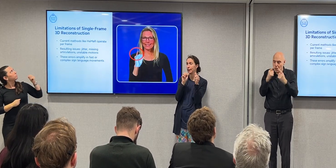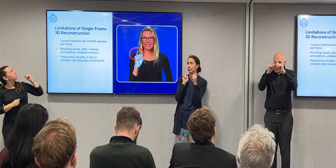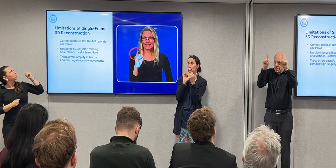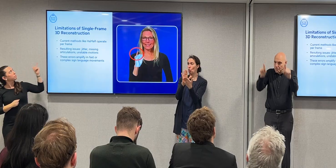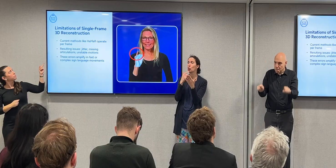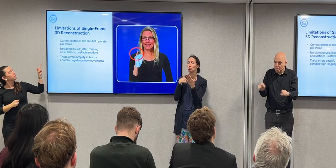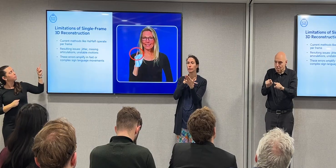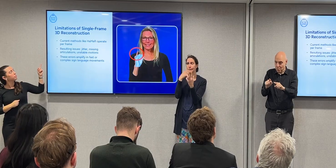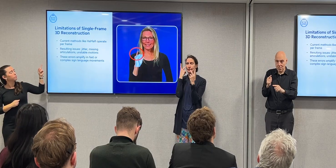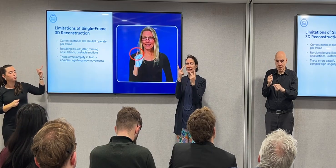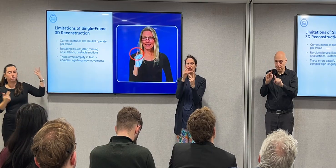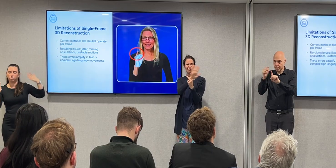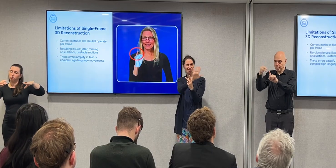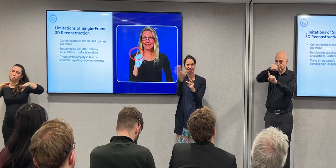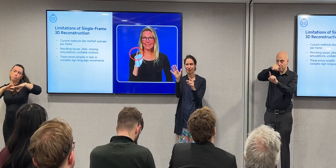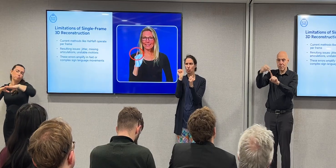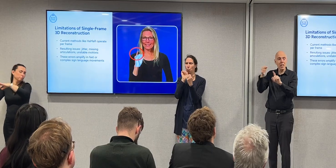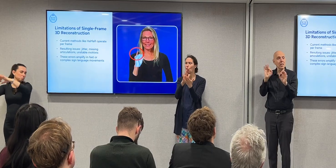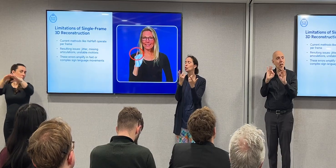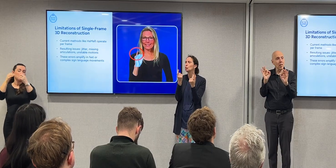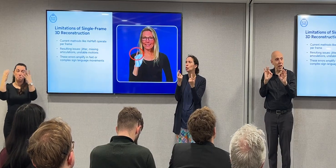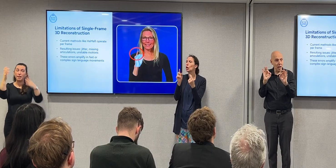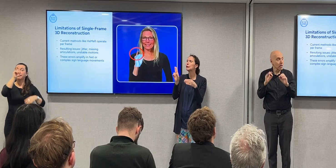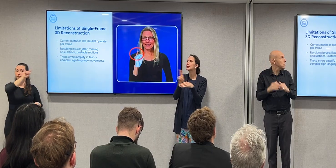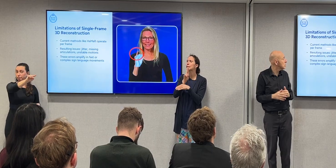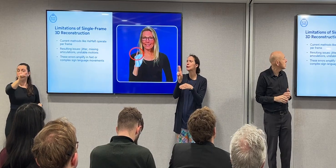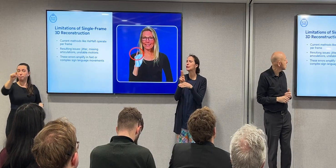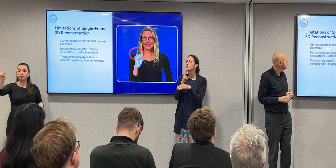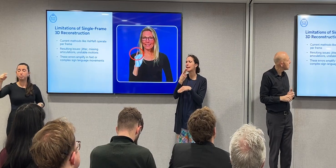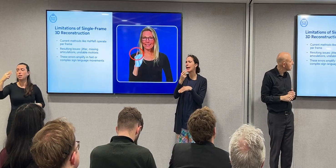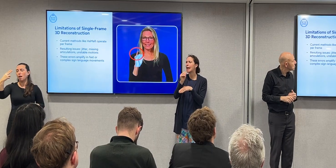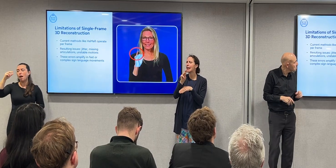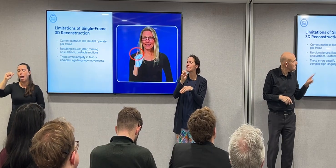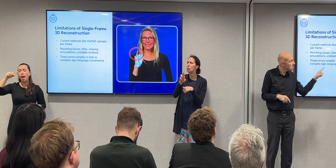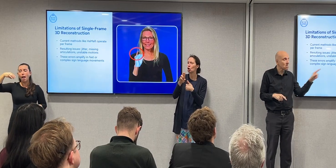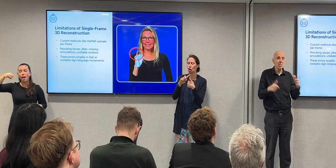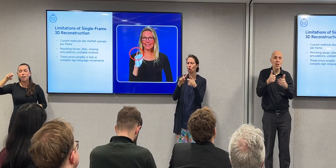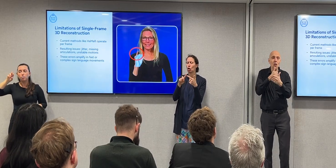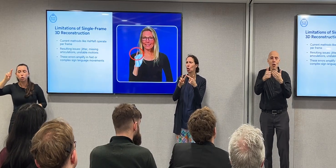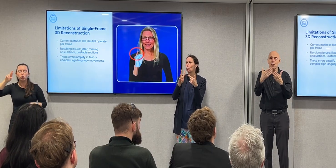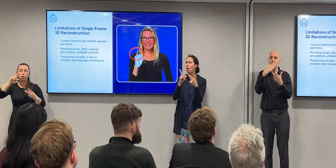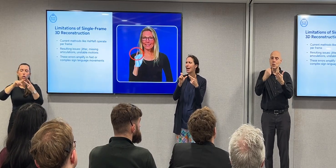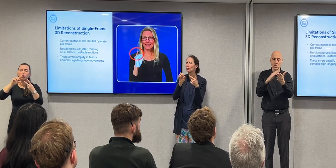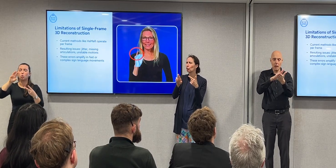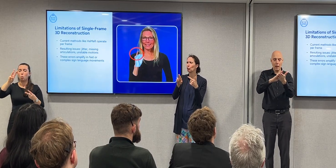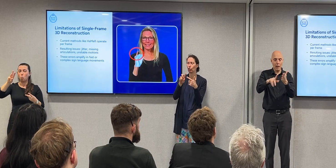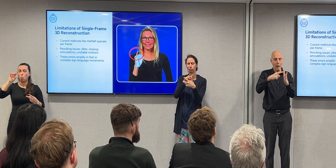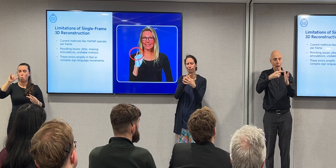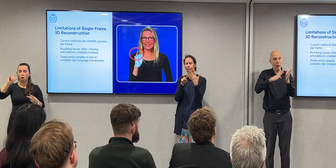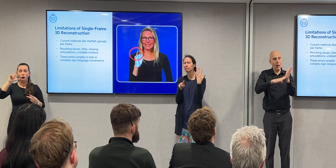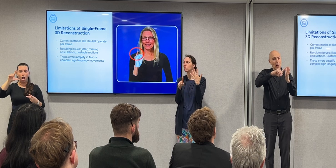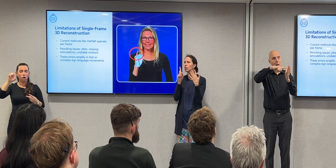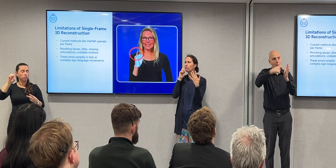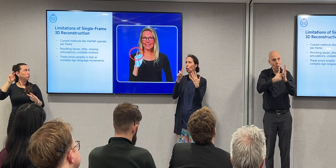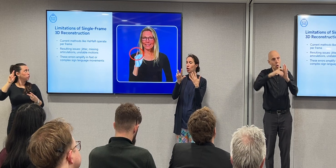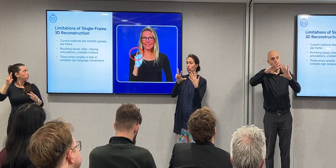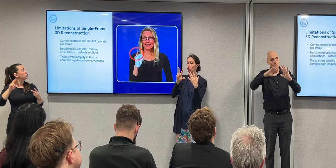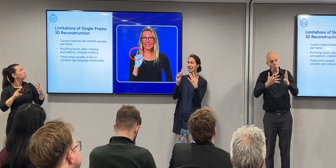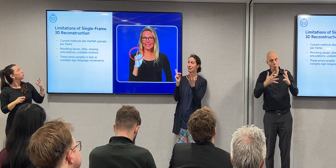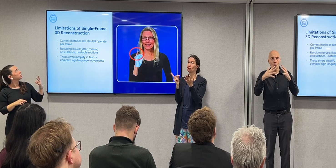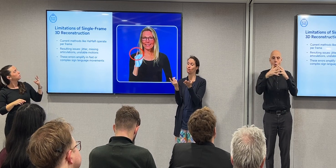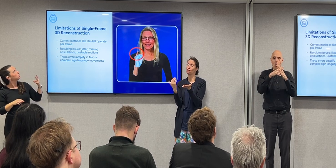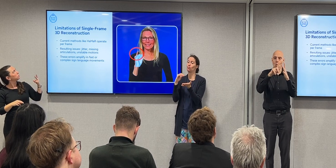seen in some of the presentations today, is to use something like Hamer or Weiler to do a 3D